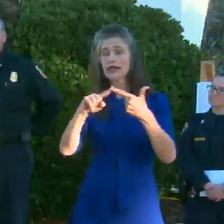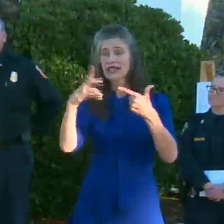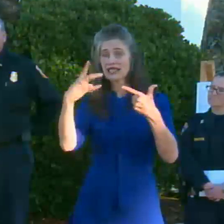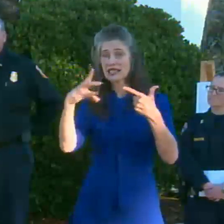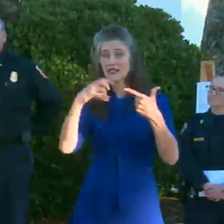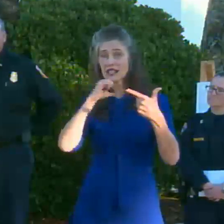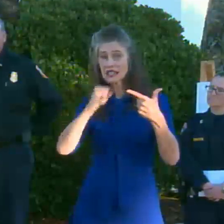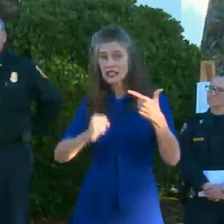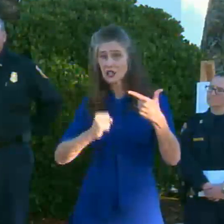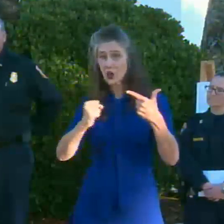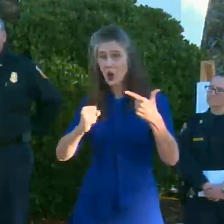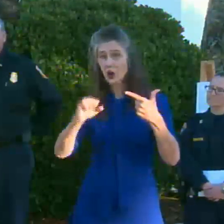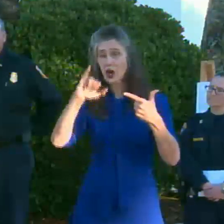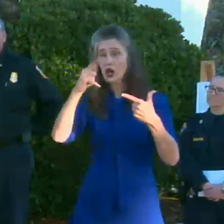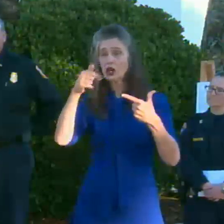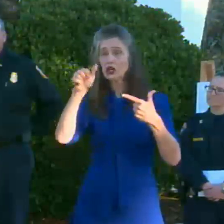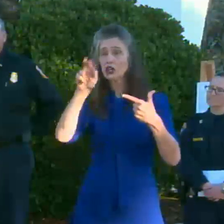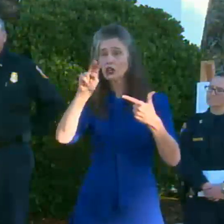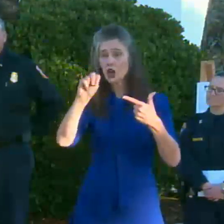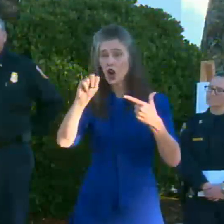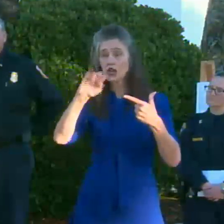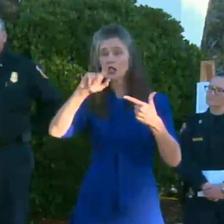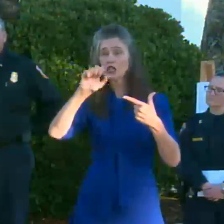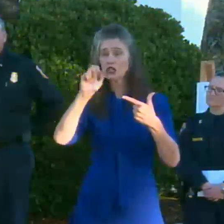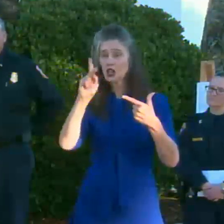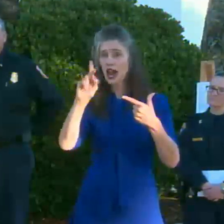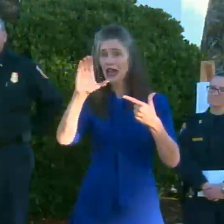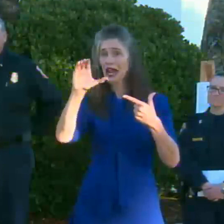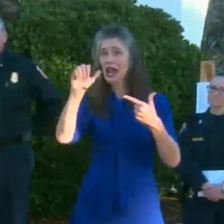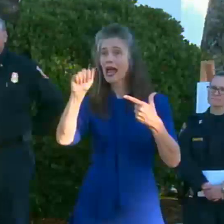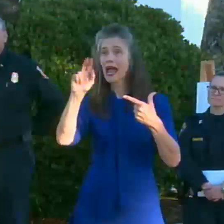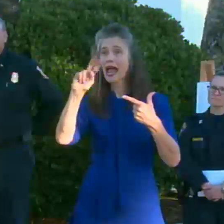17-year-old John Jack Canton,